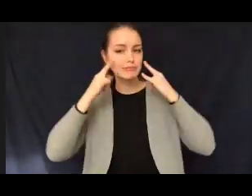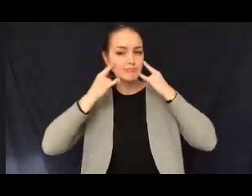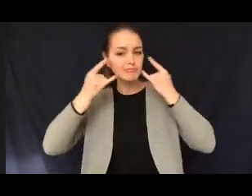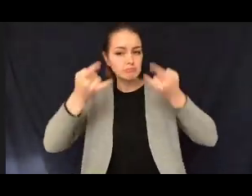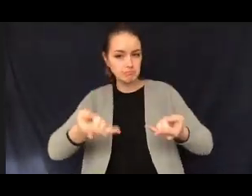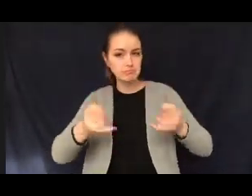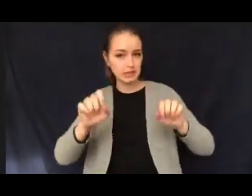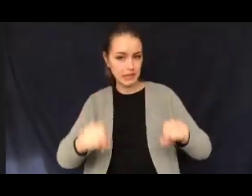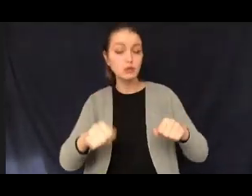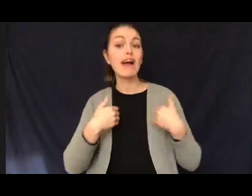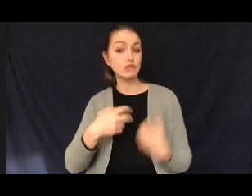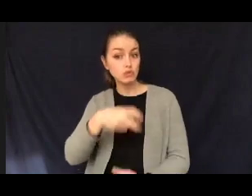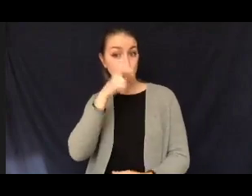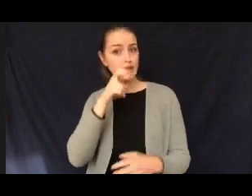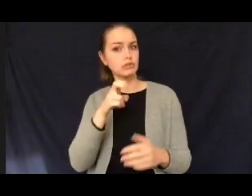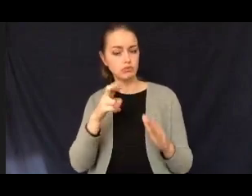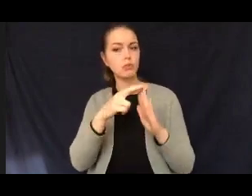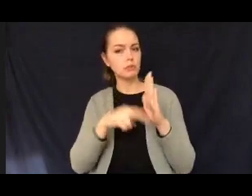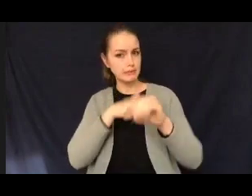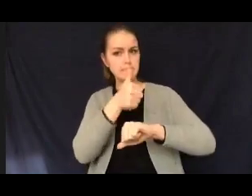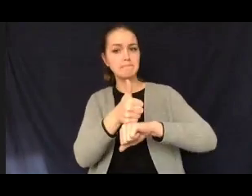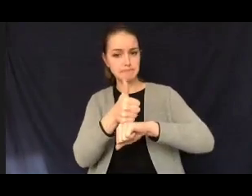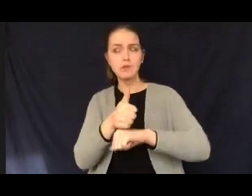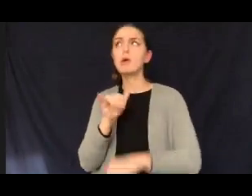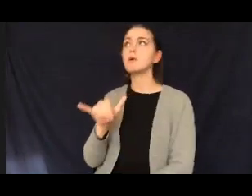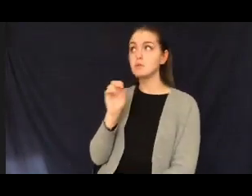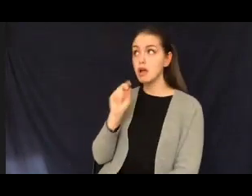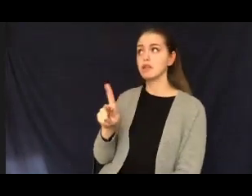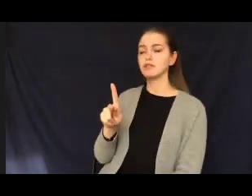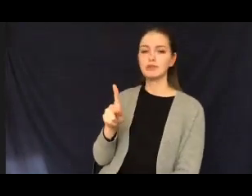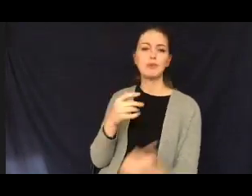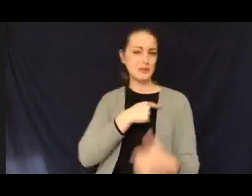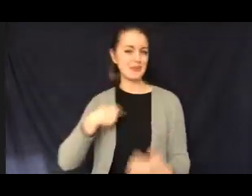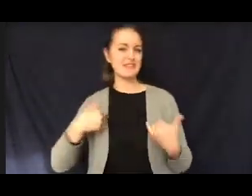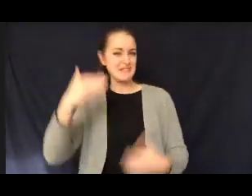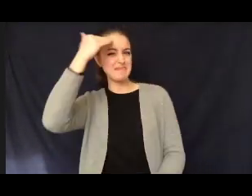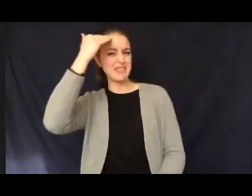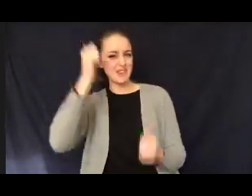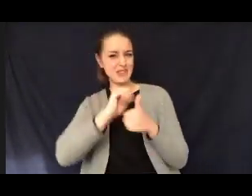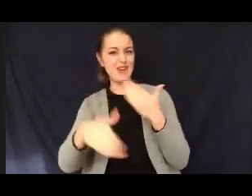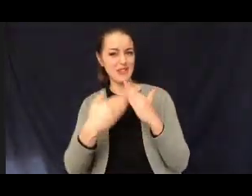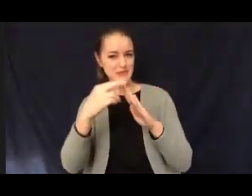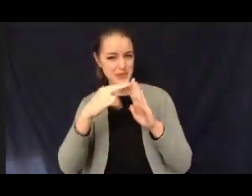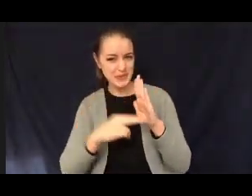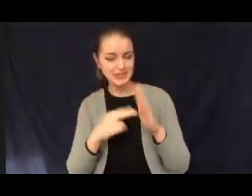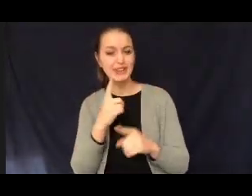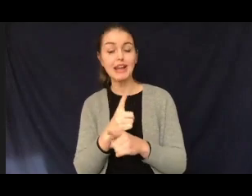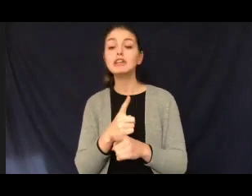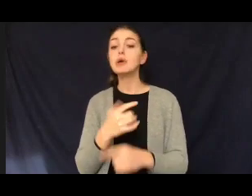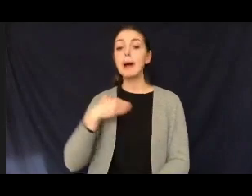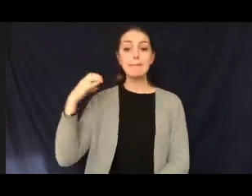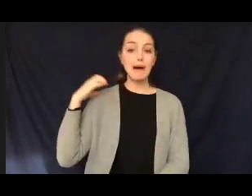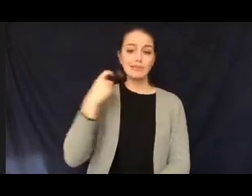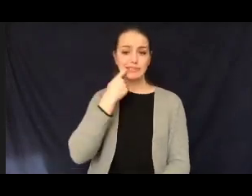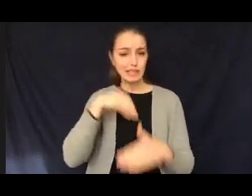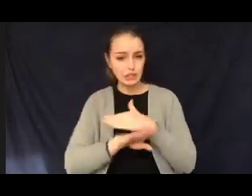definitely some strict rules in place, for that, Right. Okay. which we're all familiar with now, aren't we? Yeah. Yeah. Well, my boss just came in, so we're not gonna go over there,